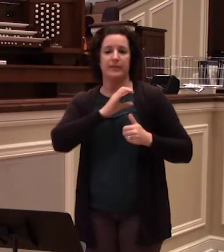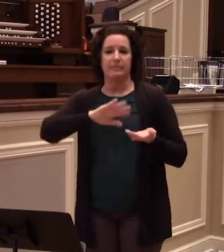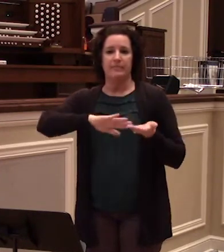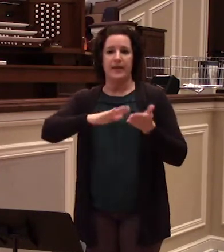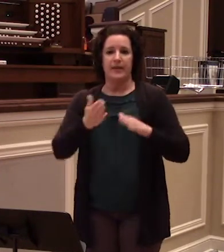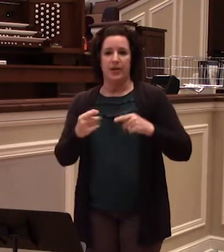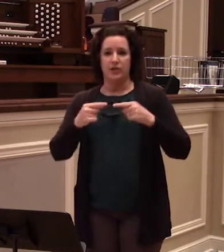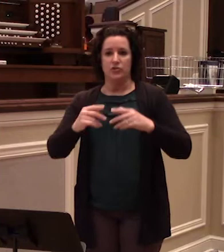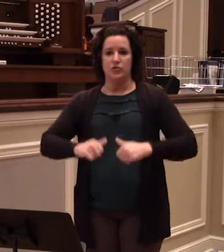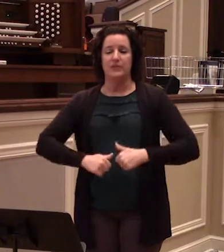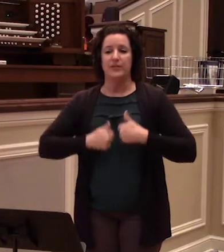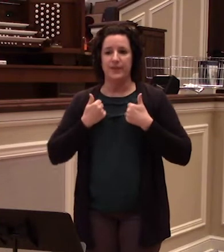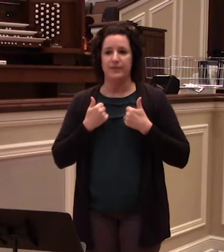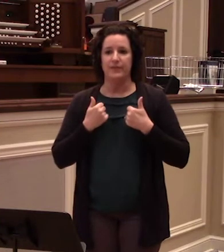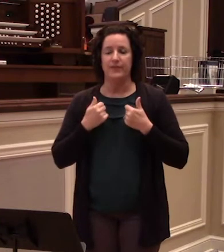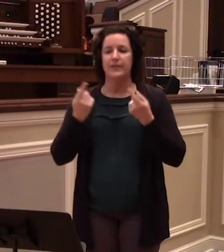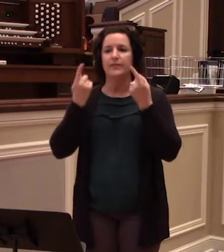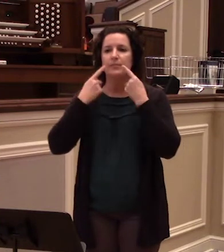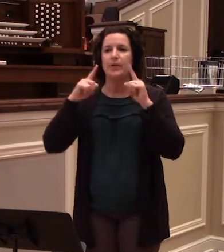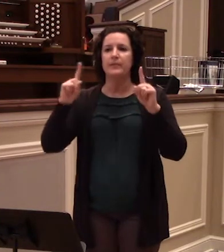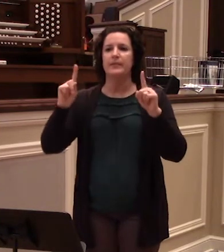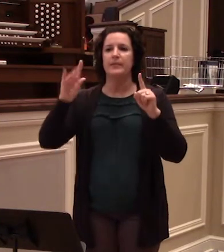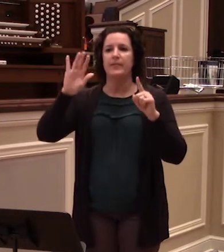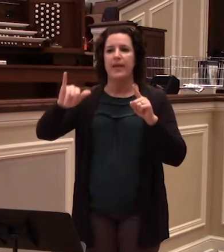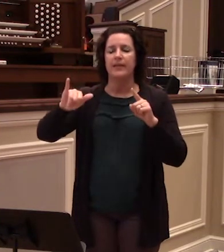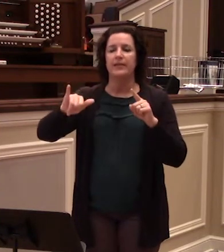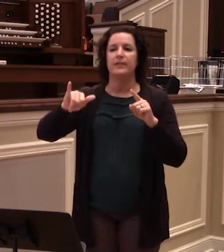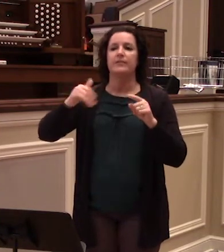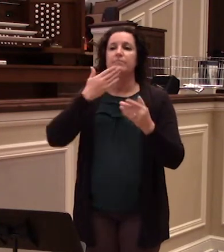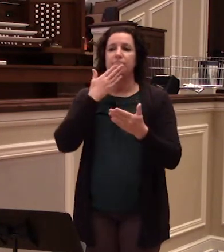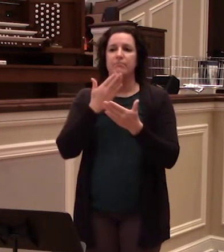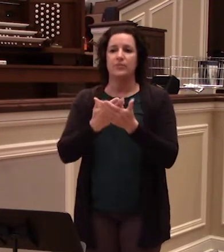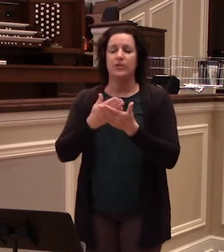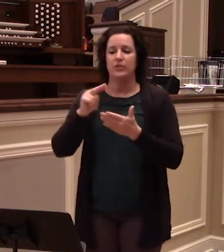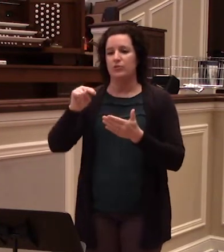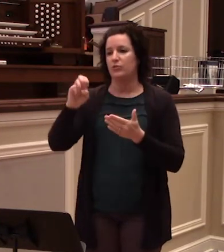dying to live. And it's the proclamation of that good news